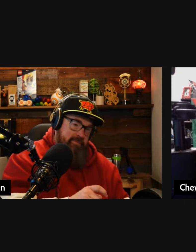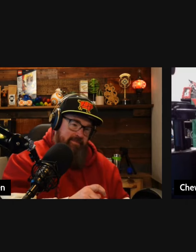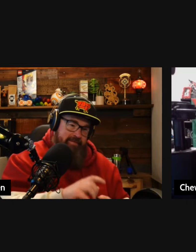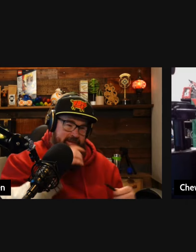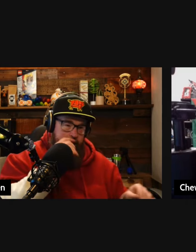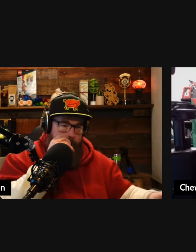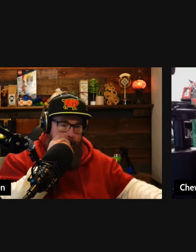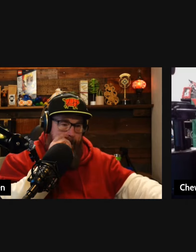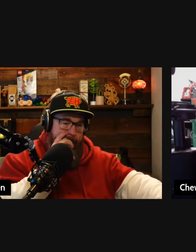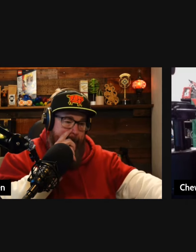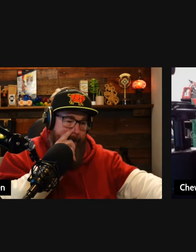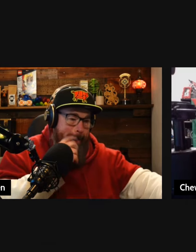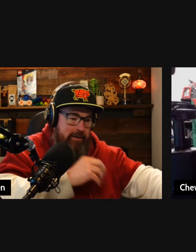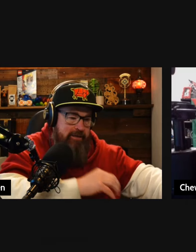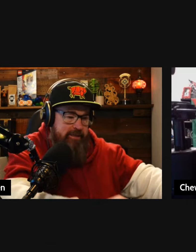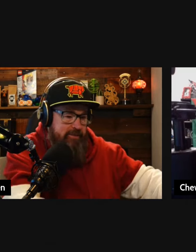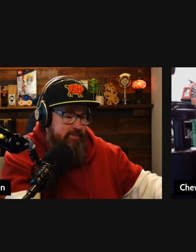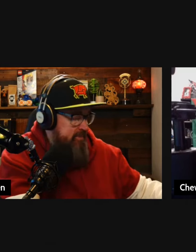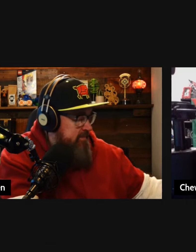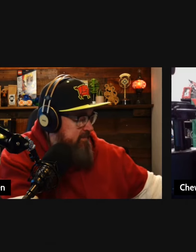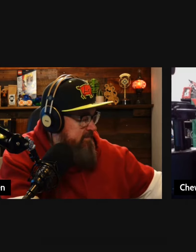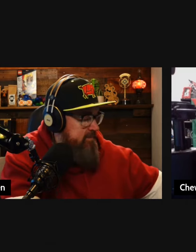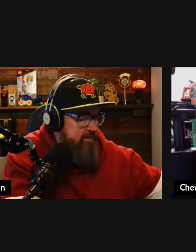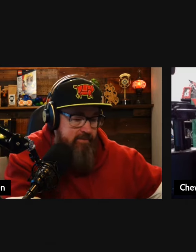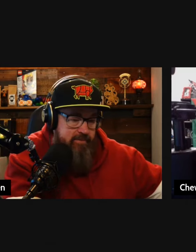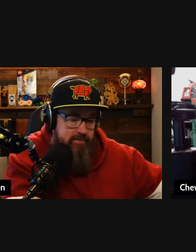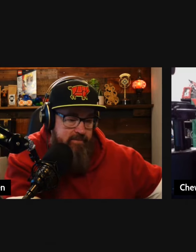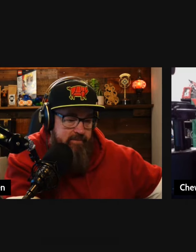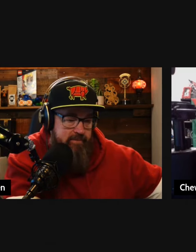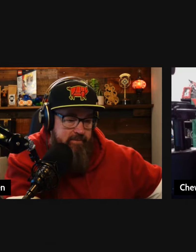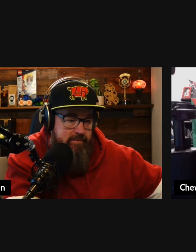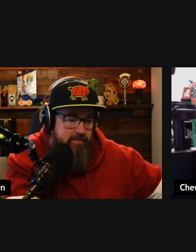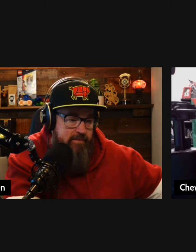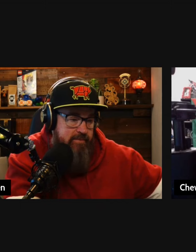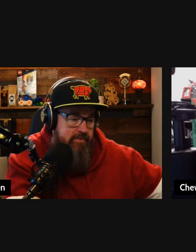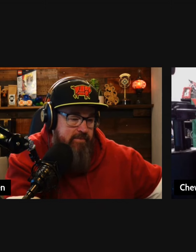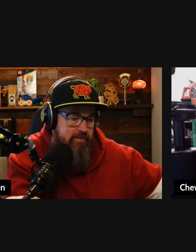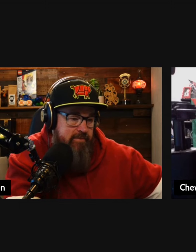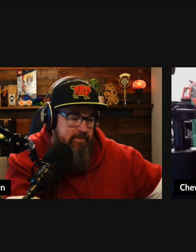We're not there yet. Yeah. We're still hitting regularly